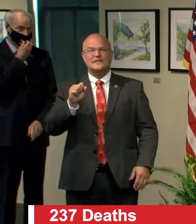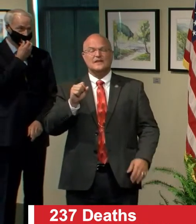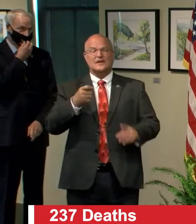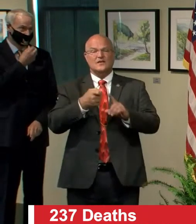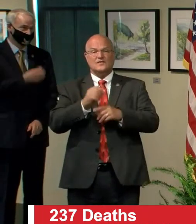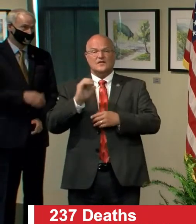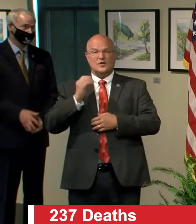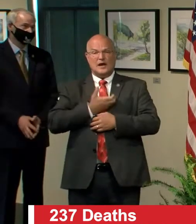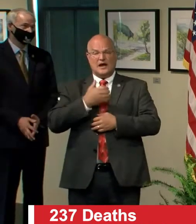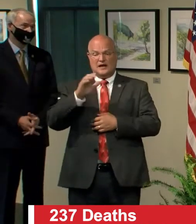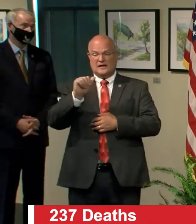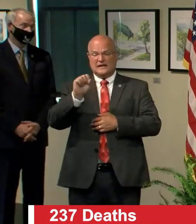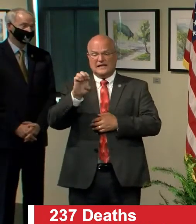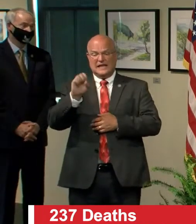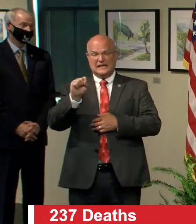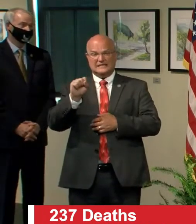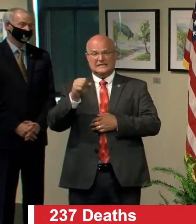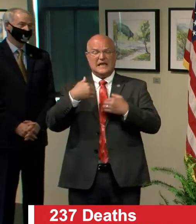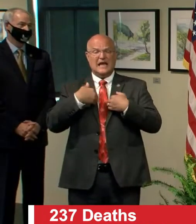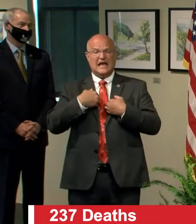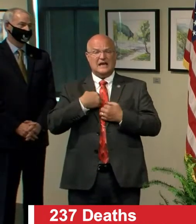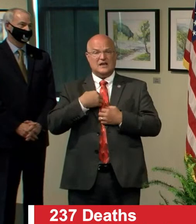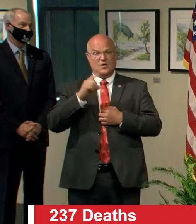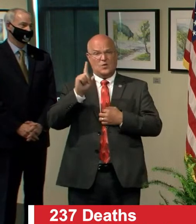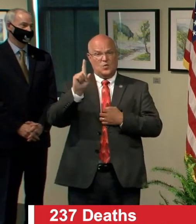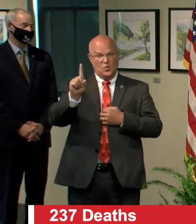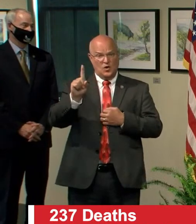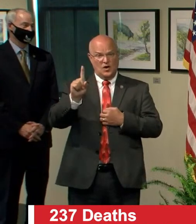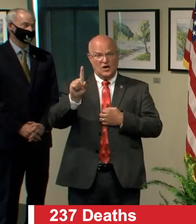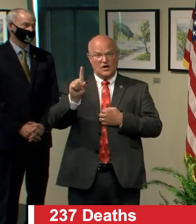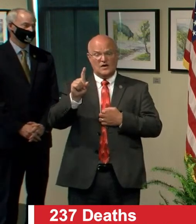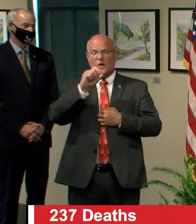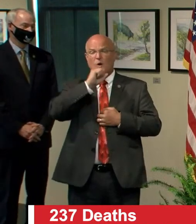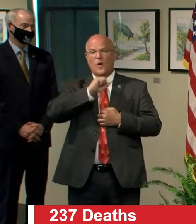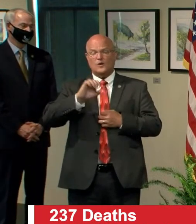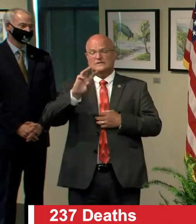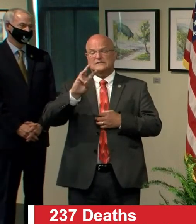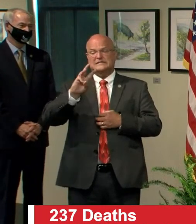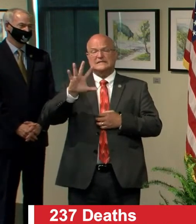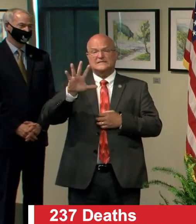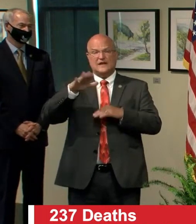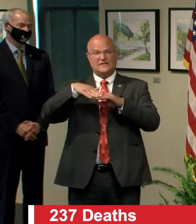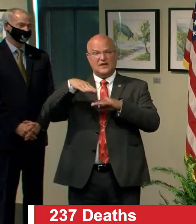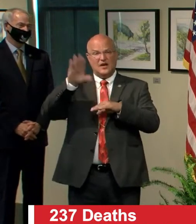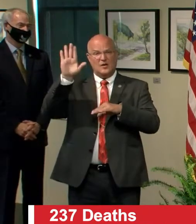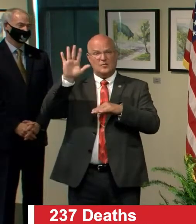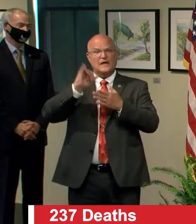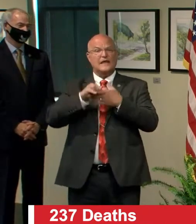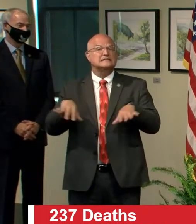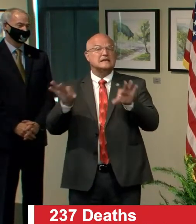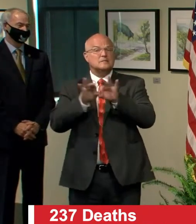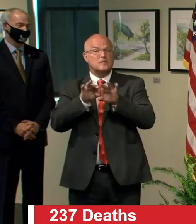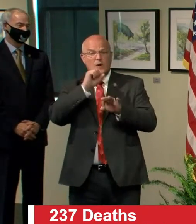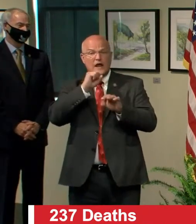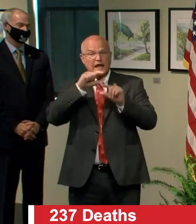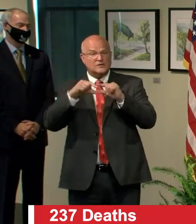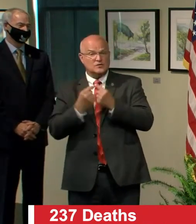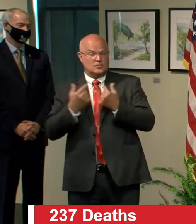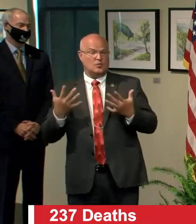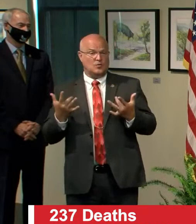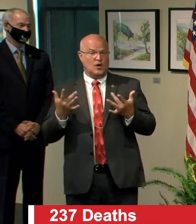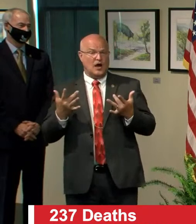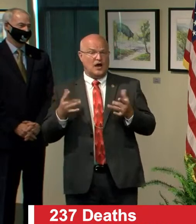Of our cases, we've only had 1 who is 65 years of age or older. That's an important age group